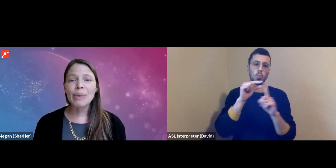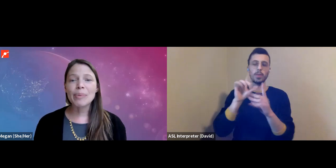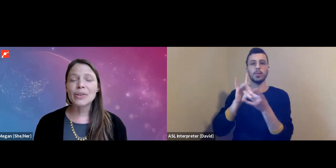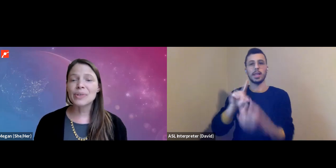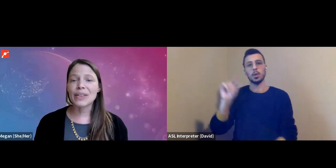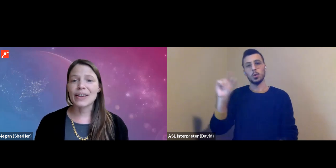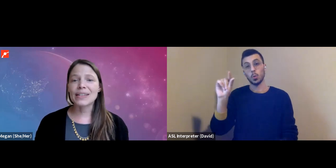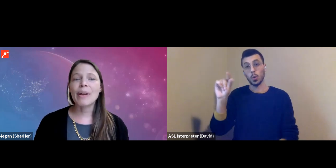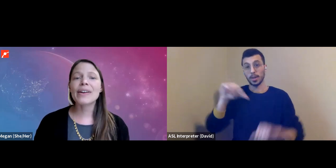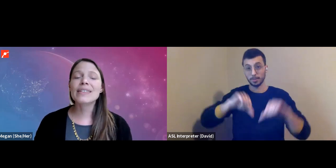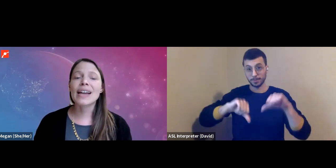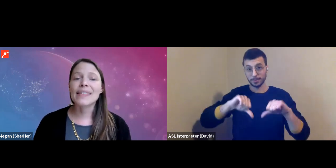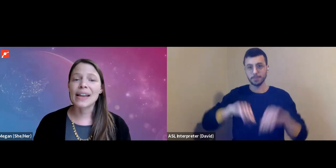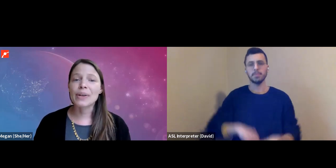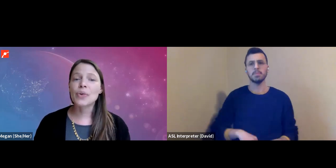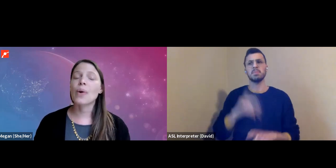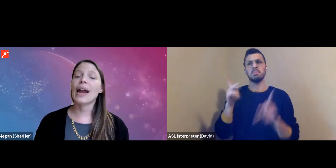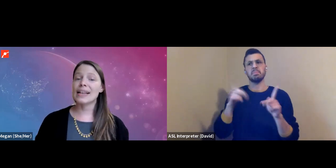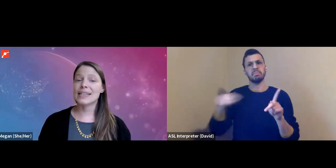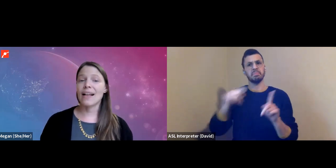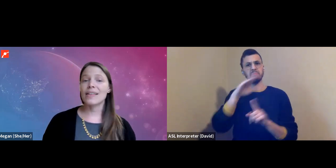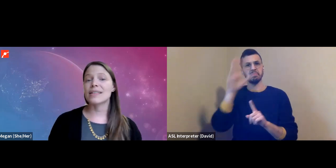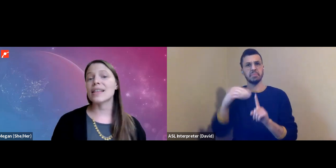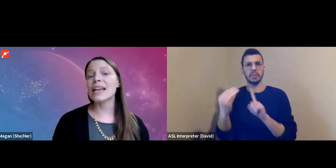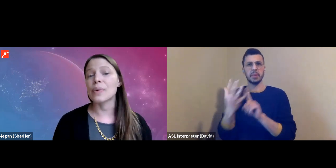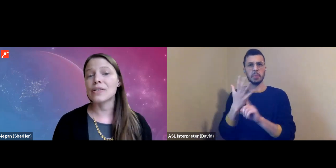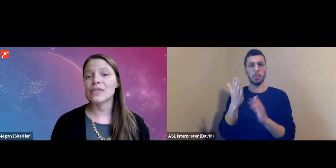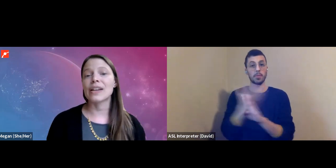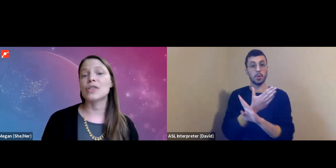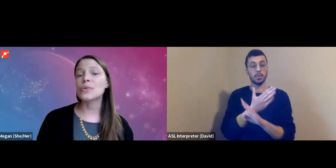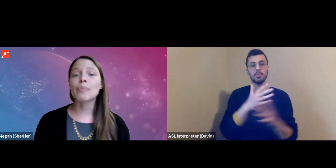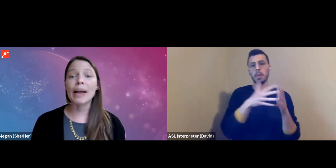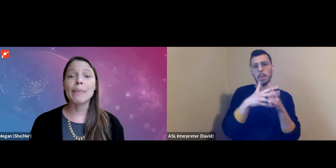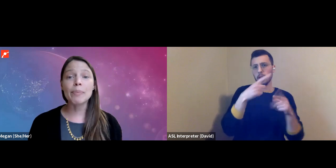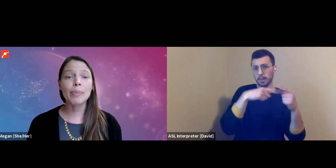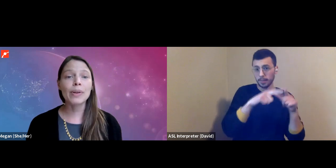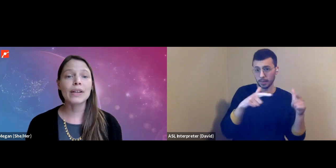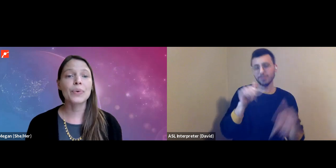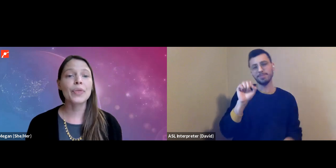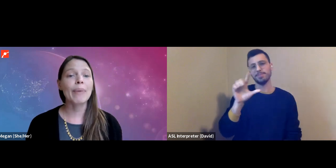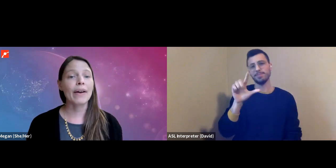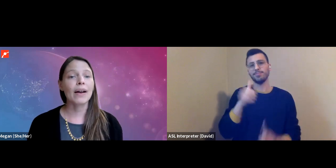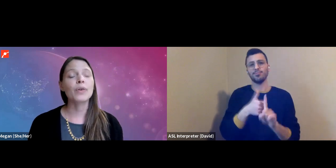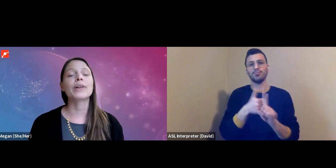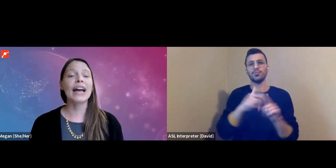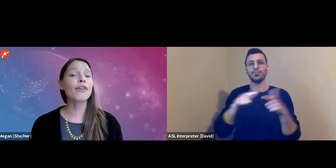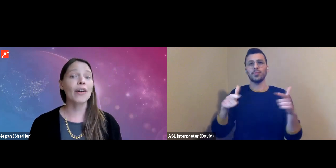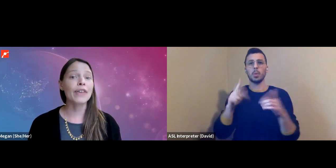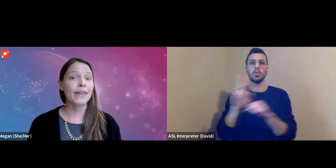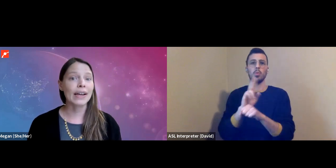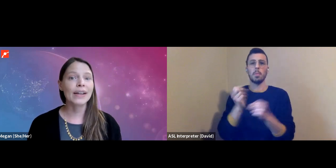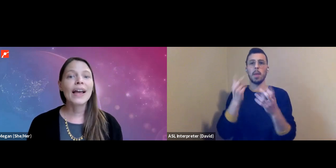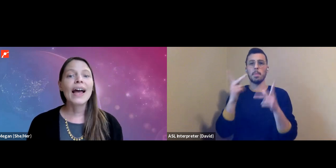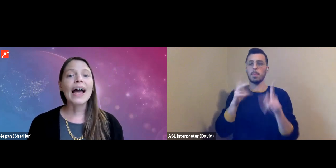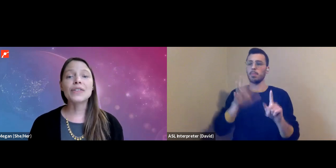folks who may be new to this, American Sign Language, or ASL, is the language that is used by many people in North America who are deaf or hard